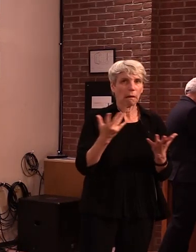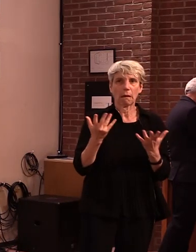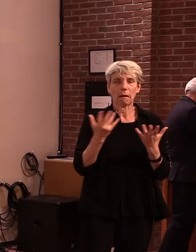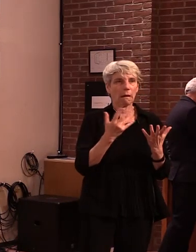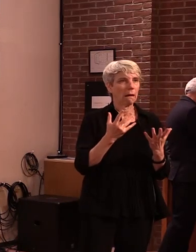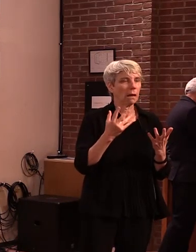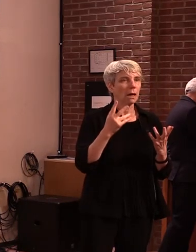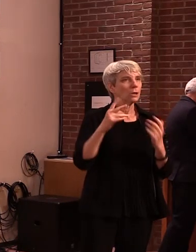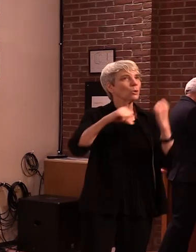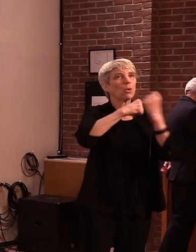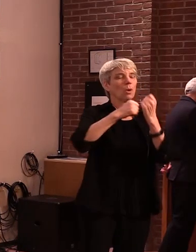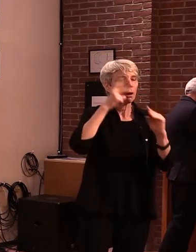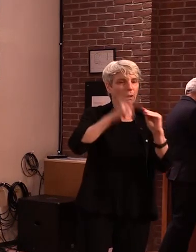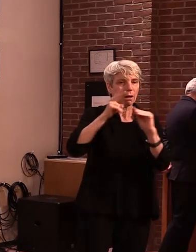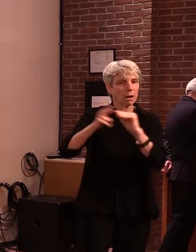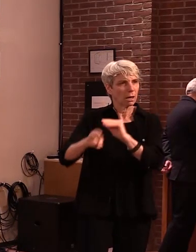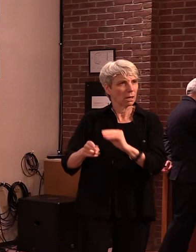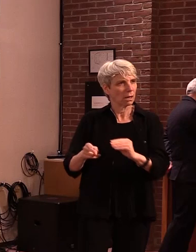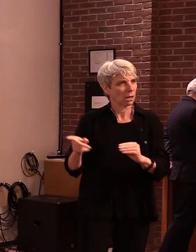forward?